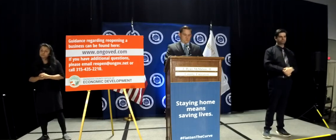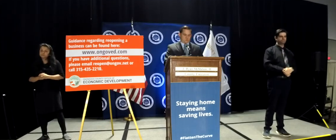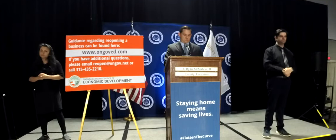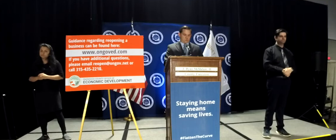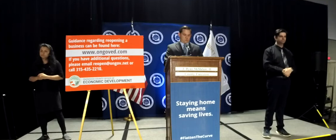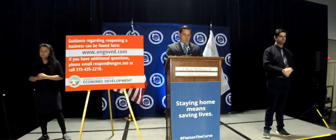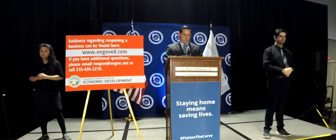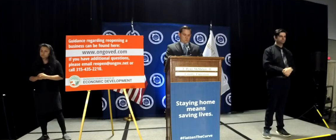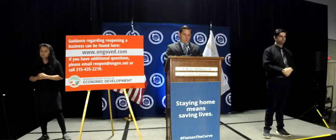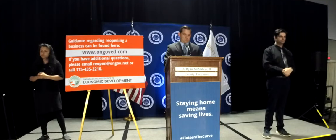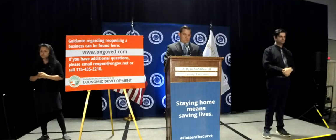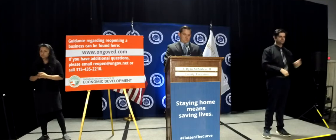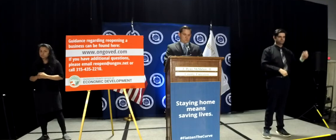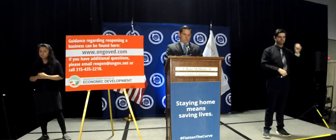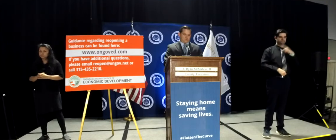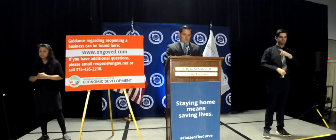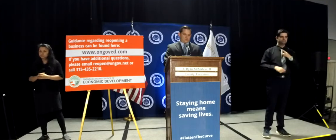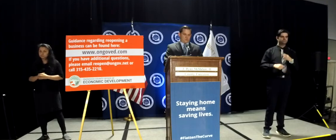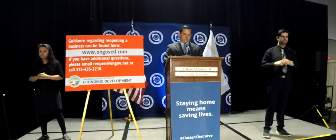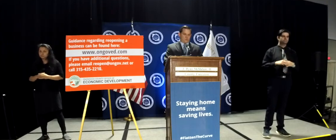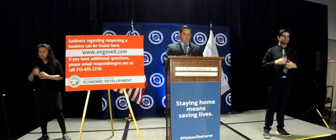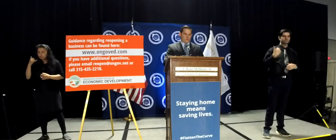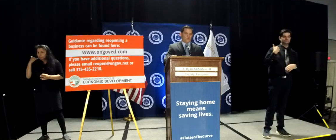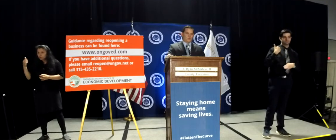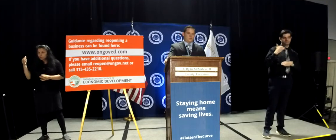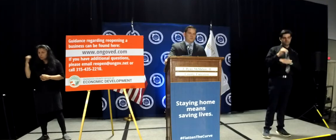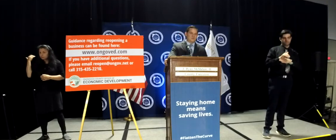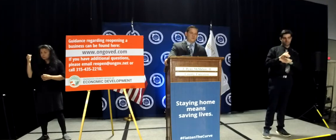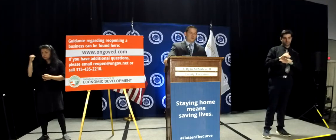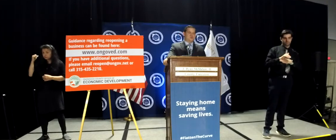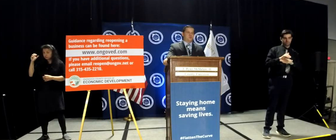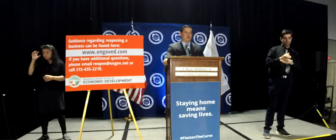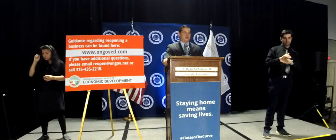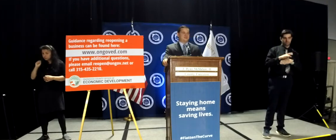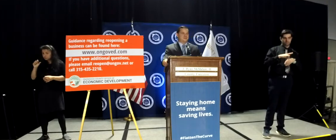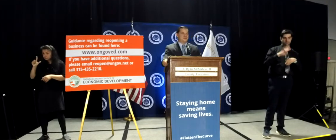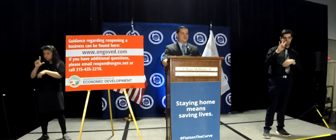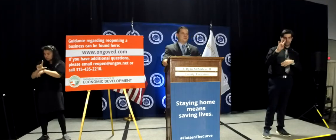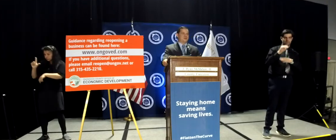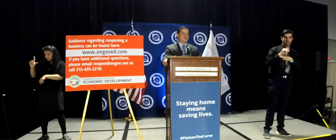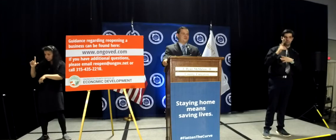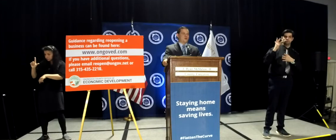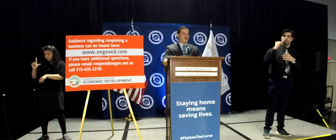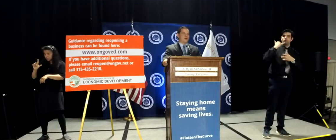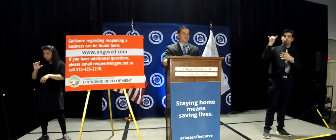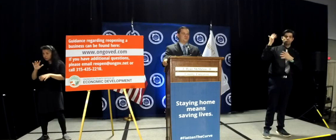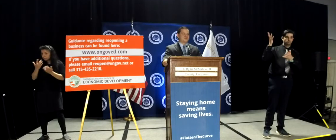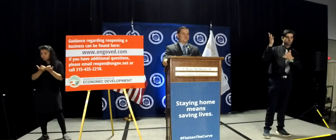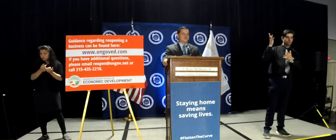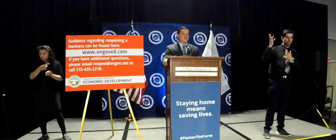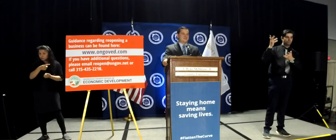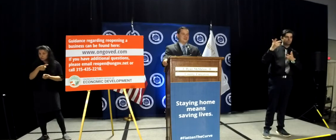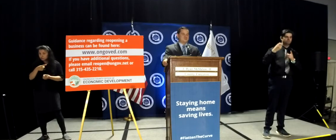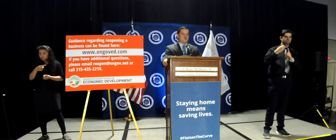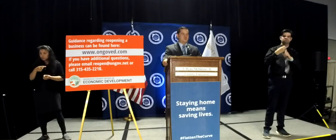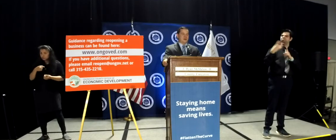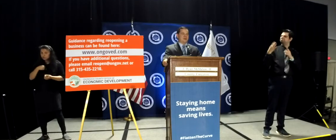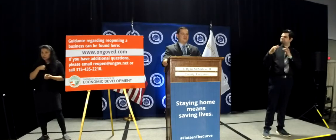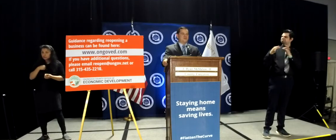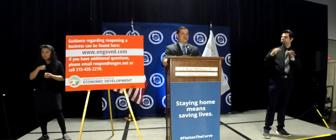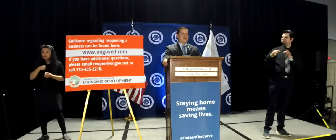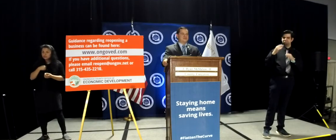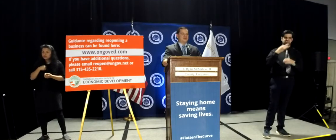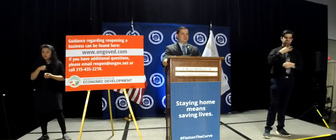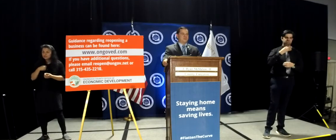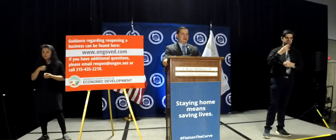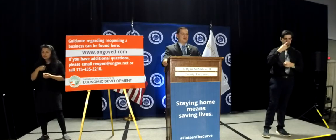How would you describe that call that you had last night at 7 o'clock? Very spirited. It was a spirited phone call. If you met my